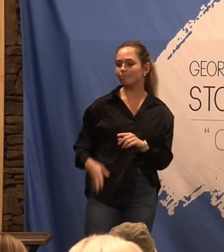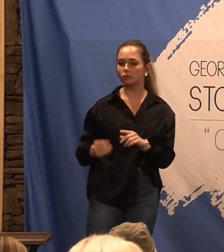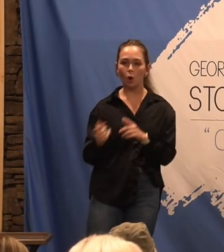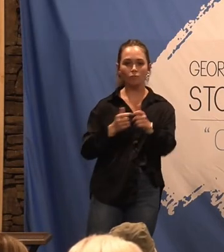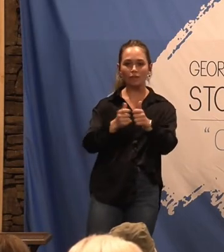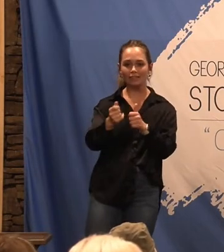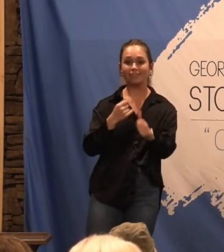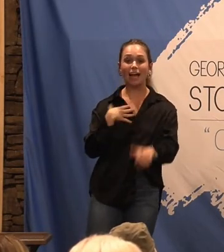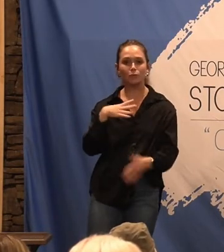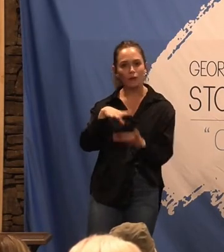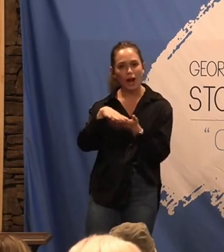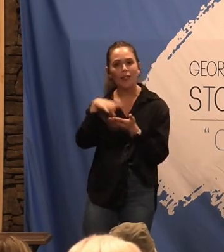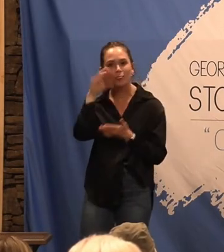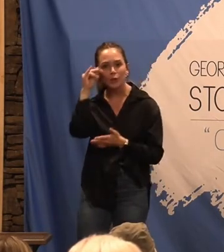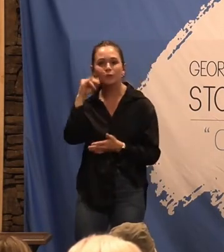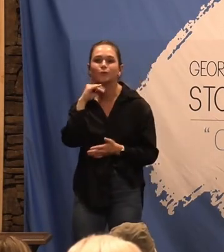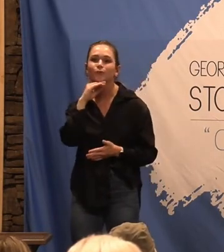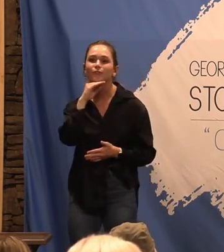where I learned to lie.